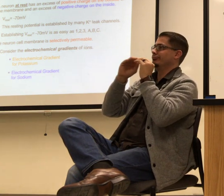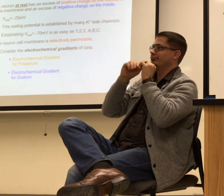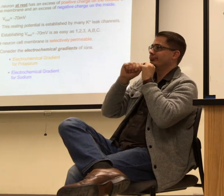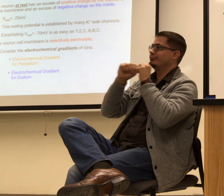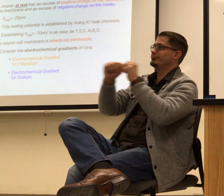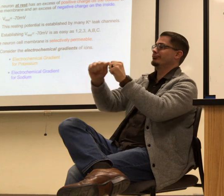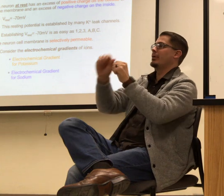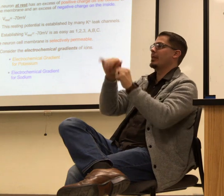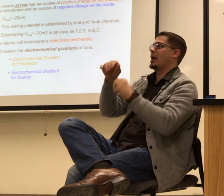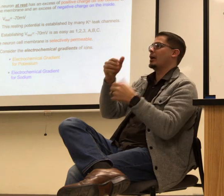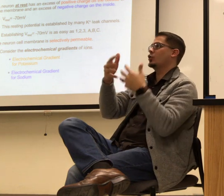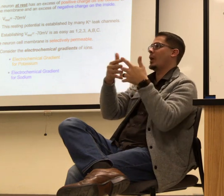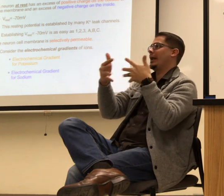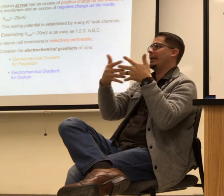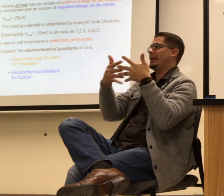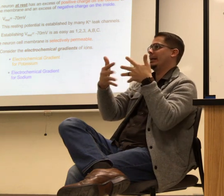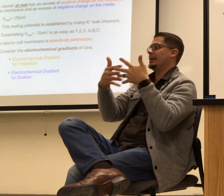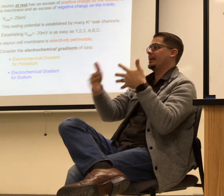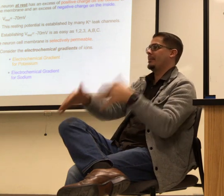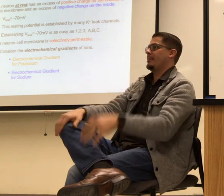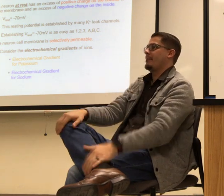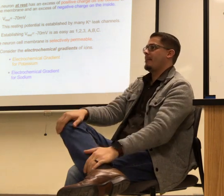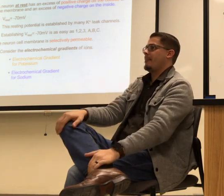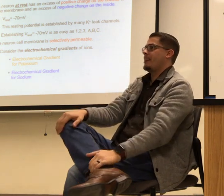me explain that.